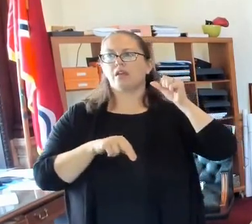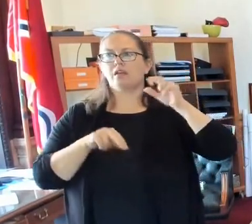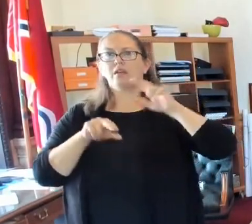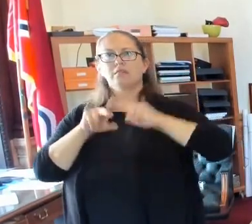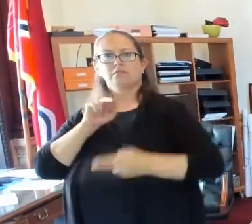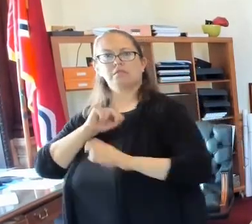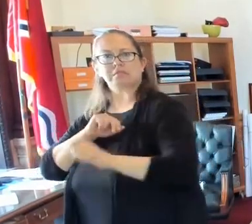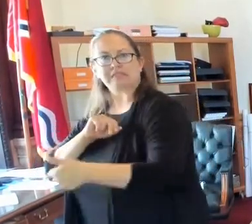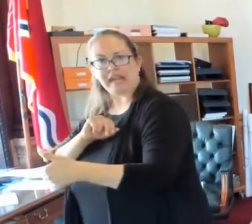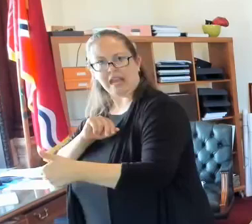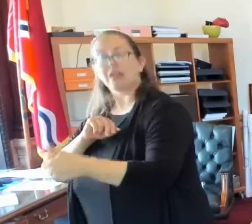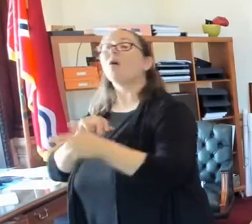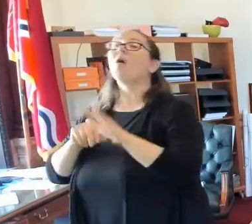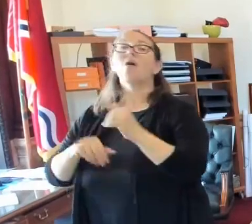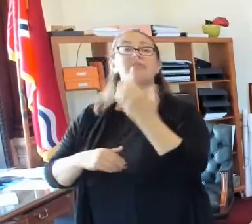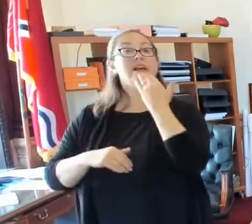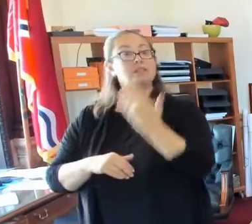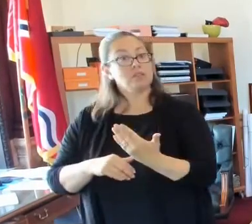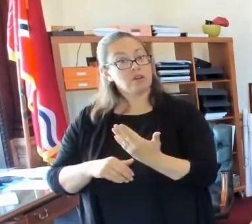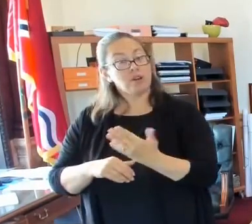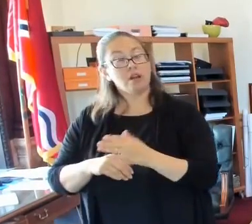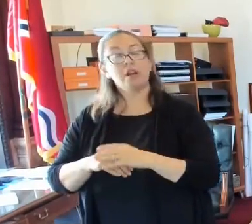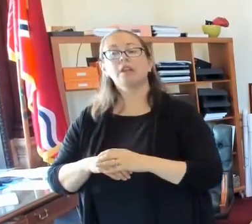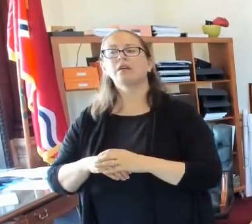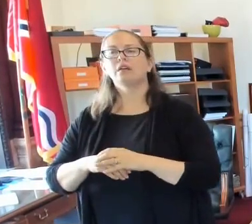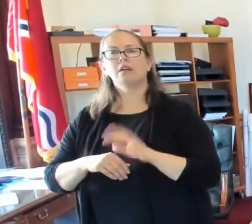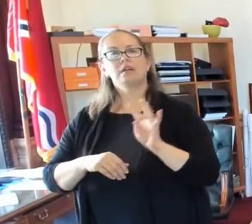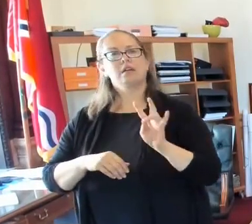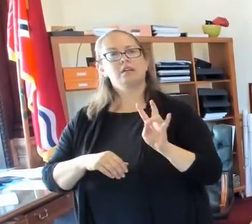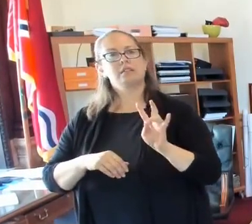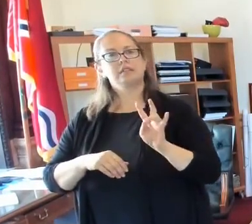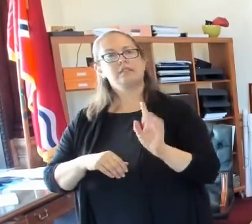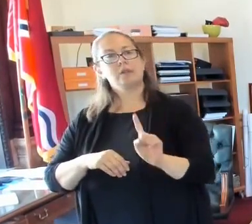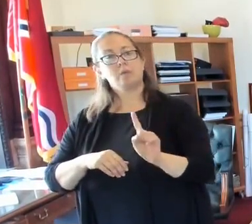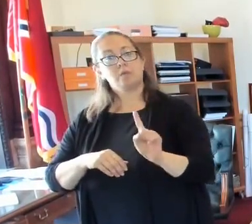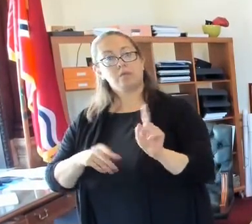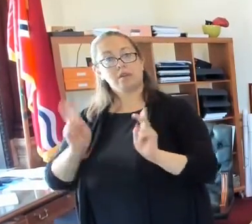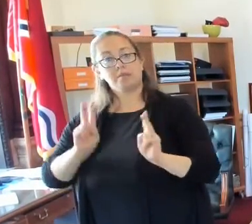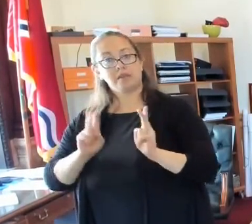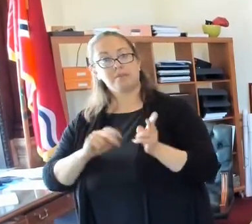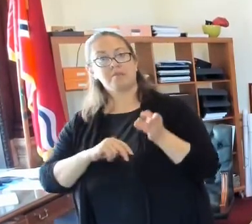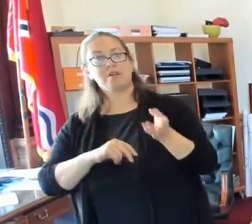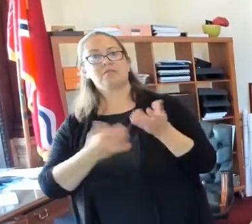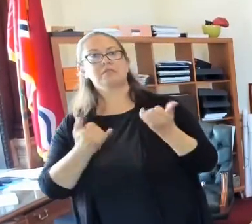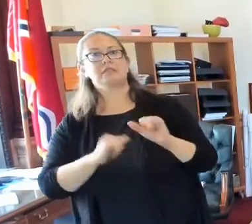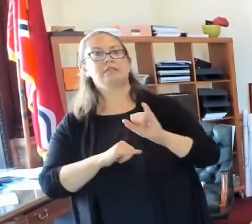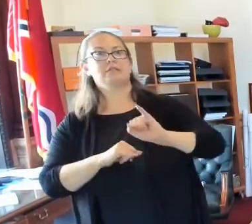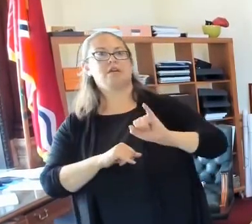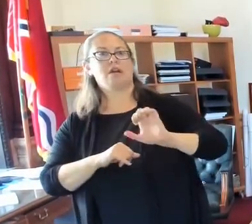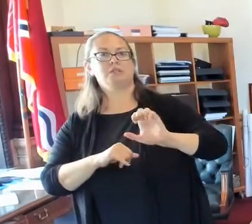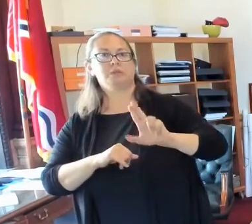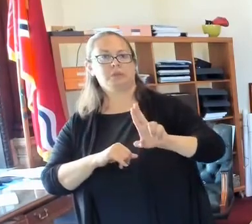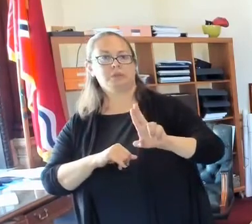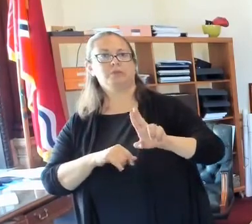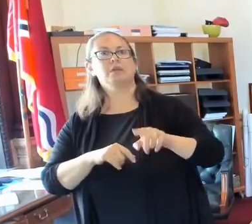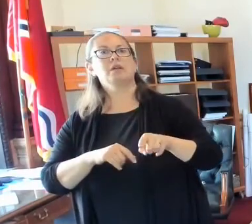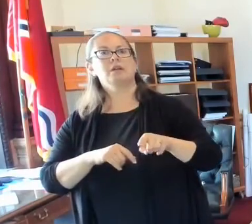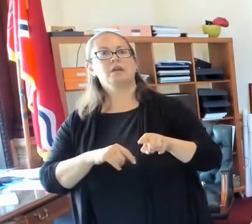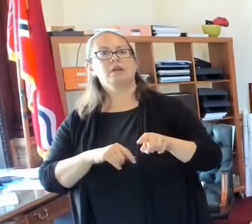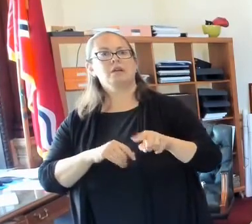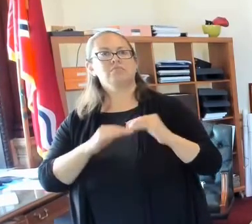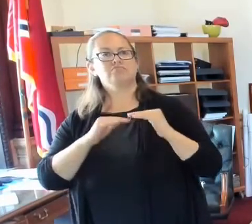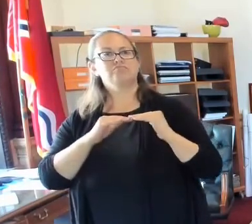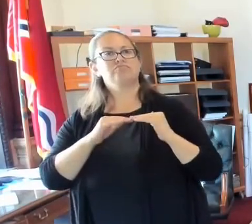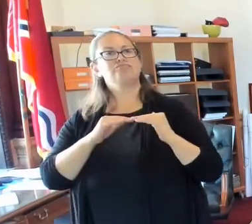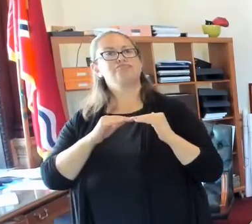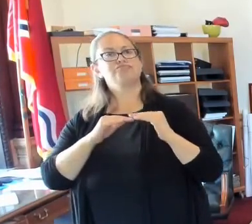down a little bit, and that's good. We still have 71 people though in ICU, and that's been, it's been really mostly